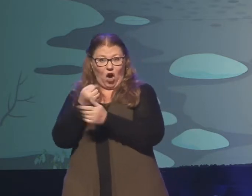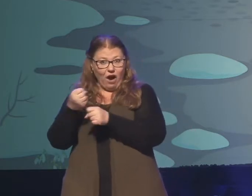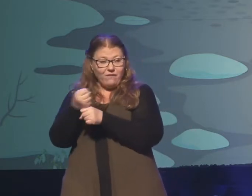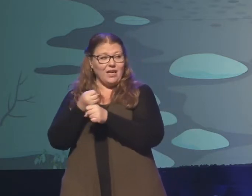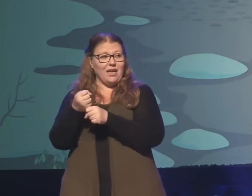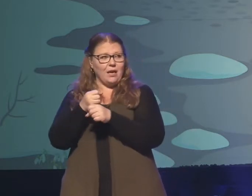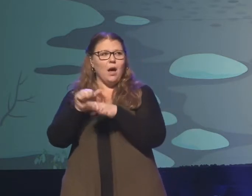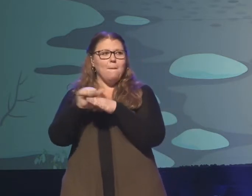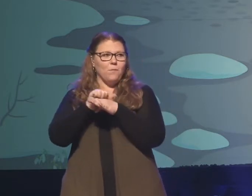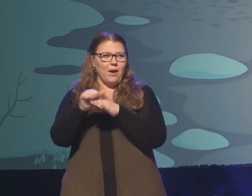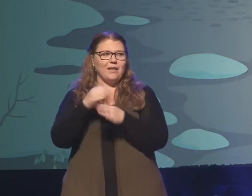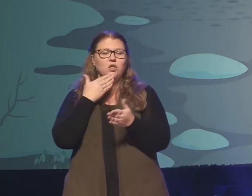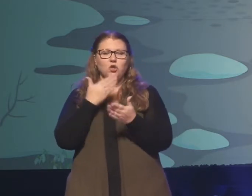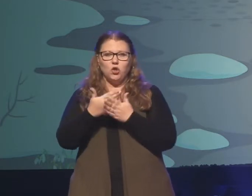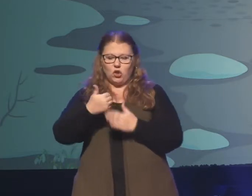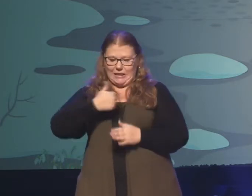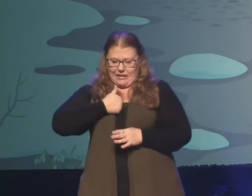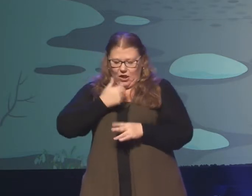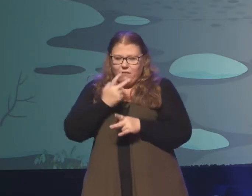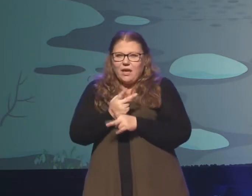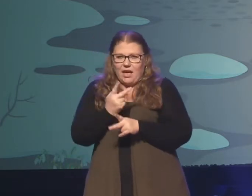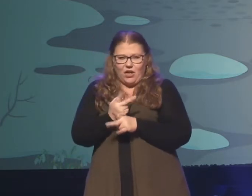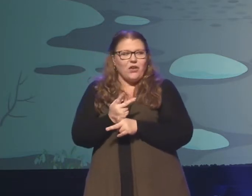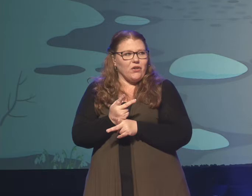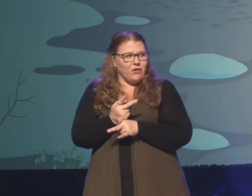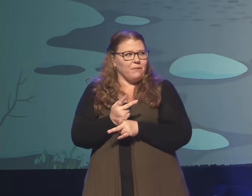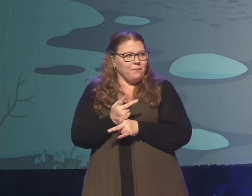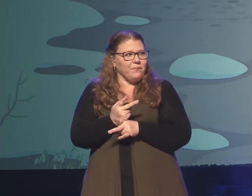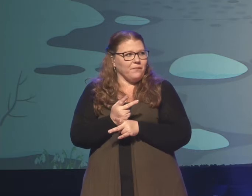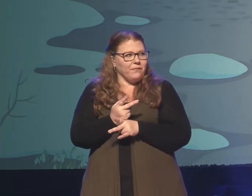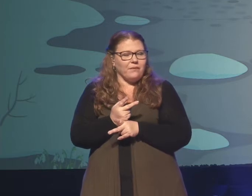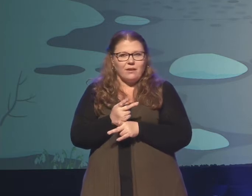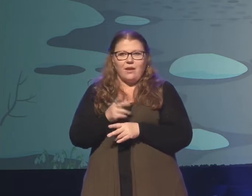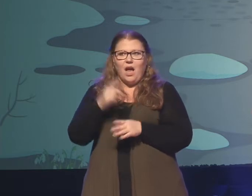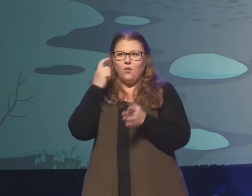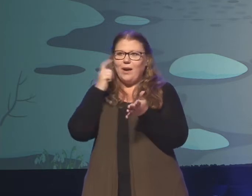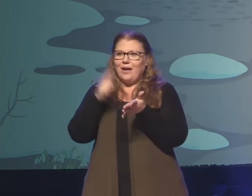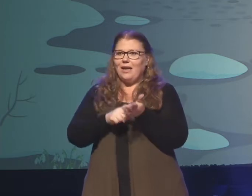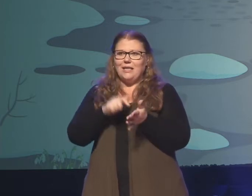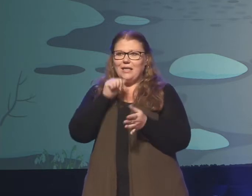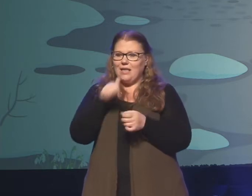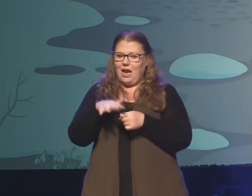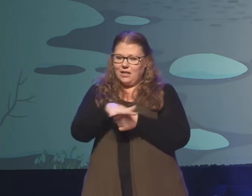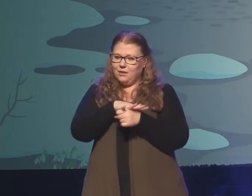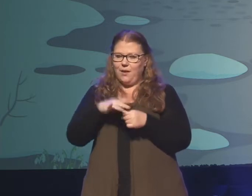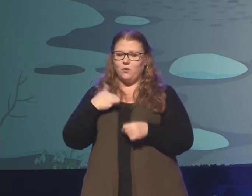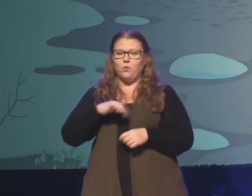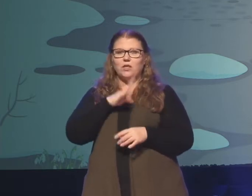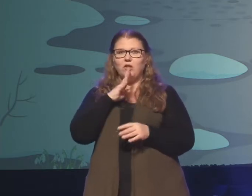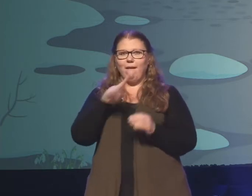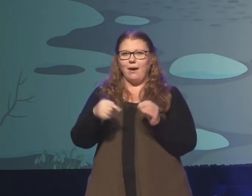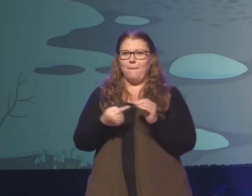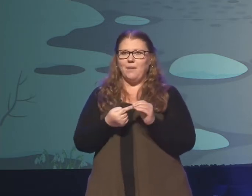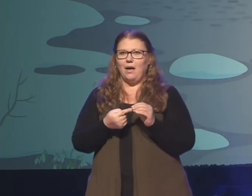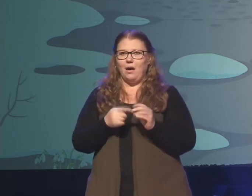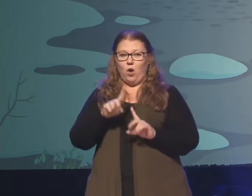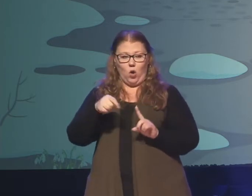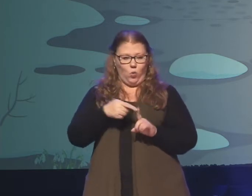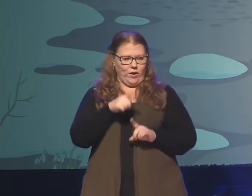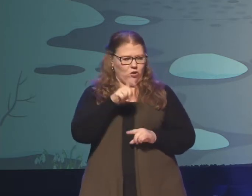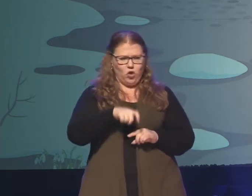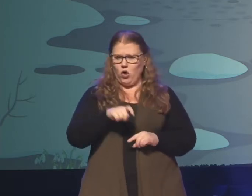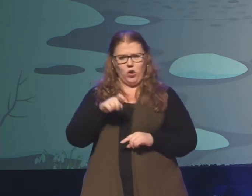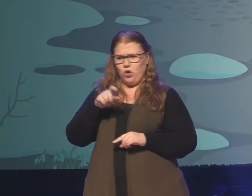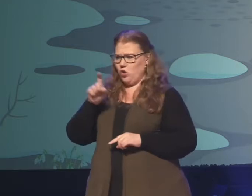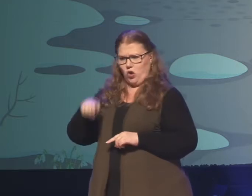just practice good self-spiritual care, okay? And recognize that this is not a space where we're going to be talking about when you should or shouldn't